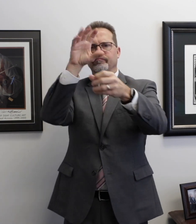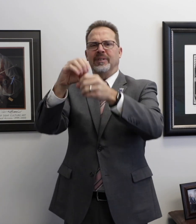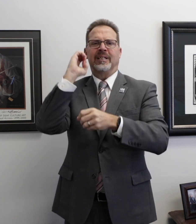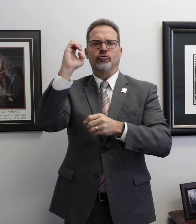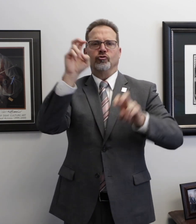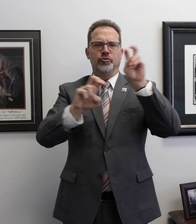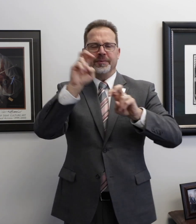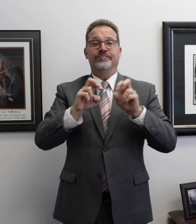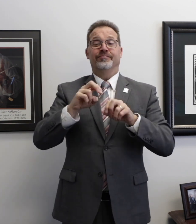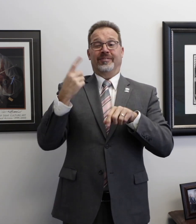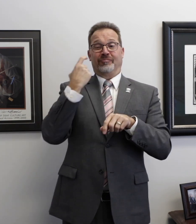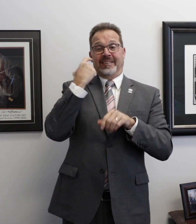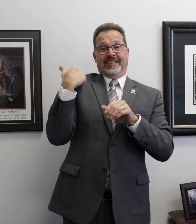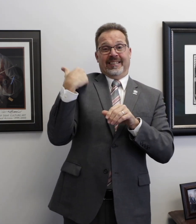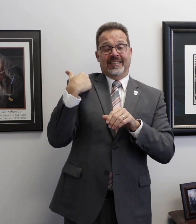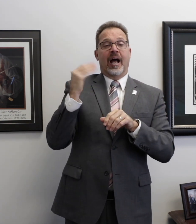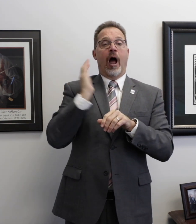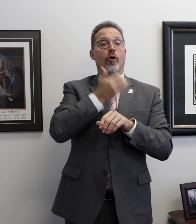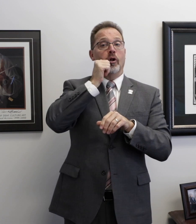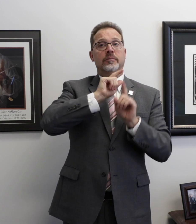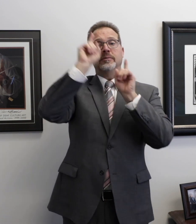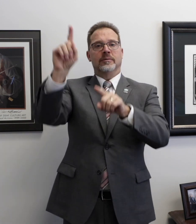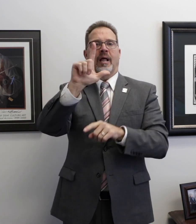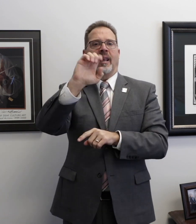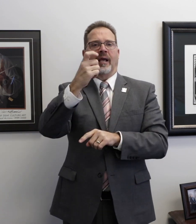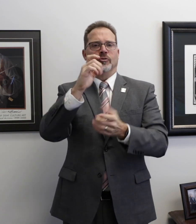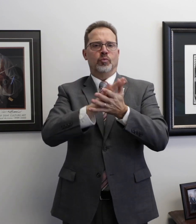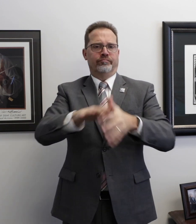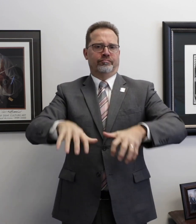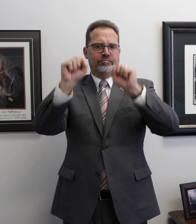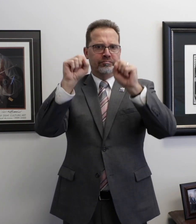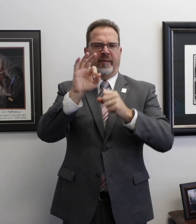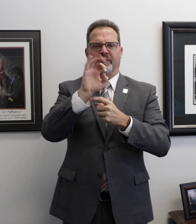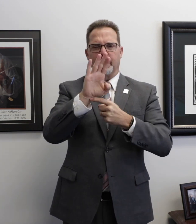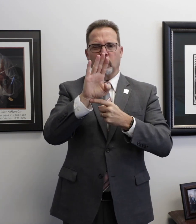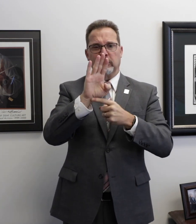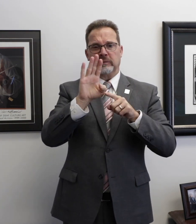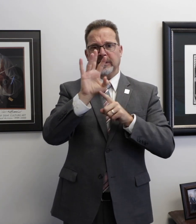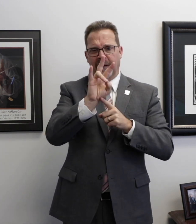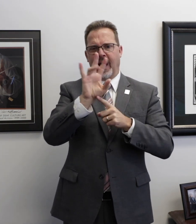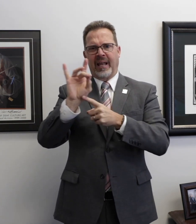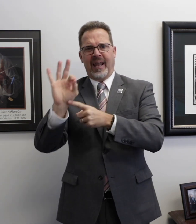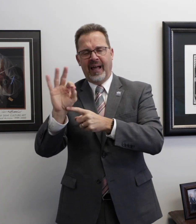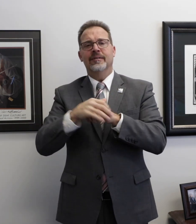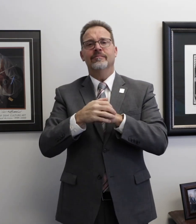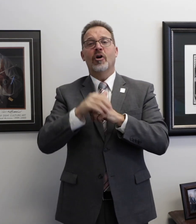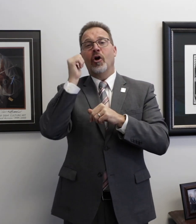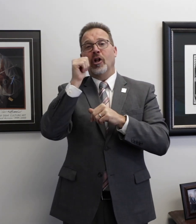tournament happens every year for the Schools for the Deaf, and the girls competed this year in Lexington. That was February 7th, 8th, and 9th.